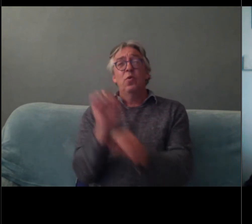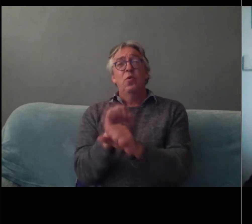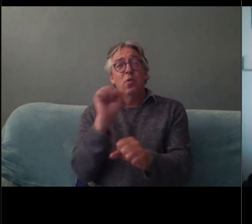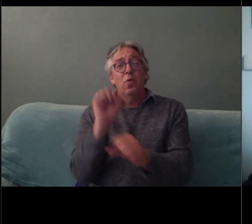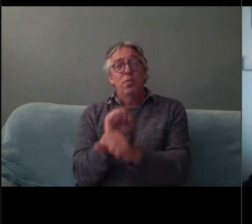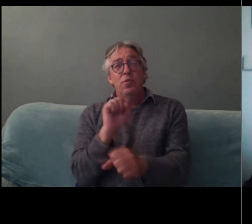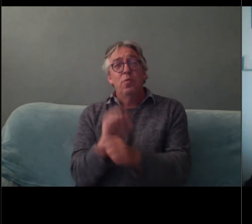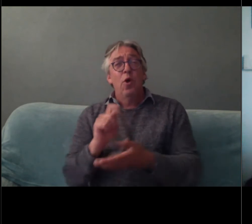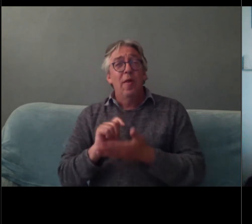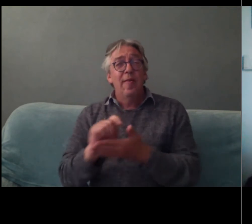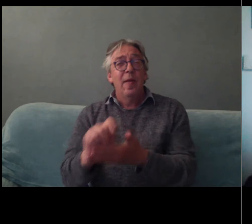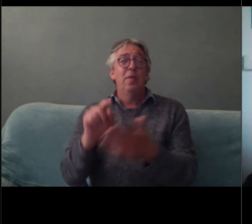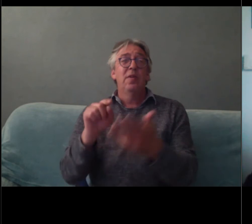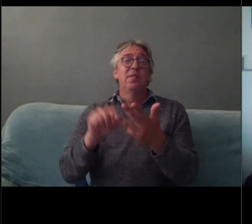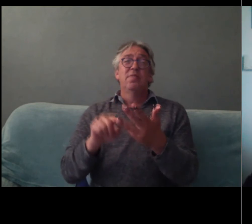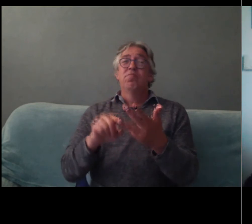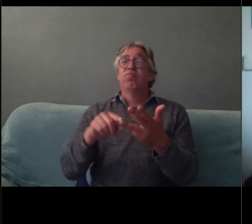forth.